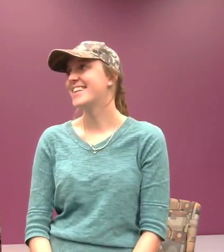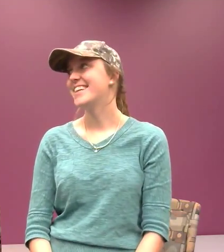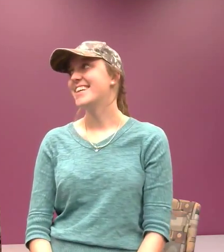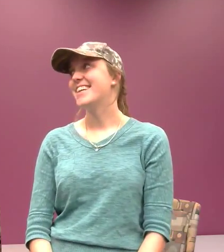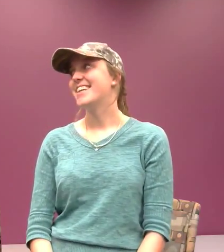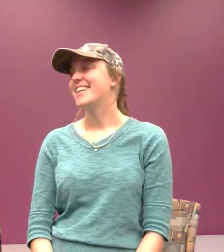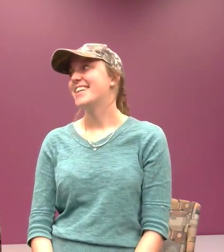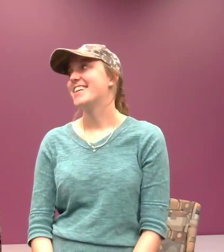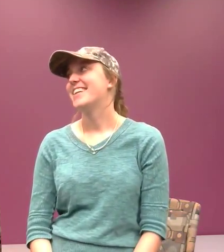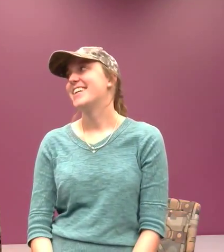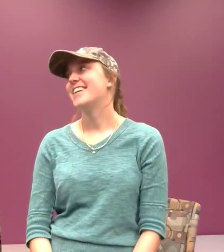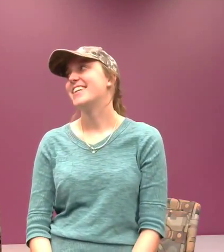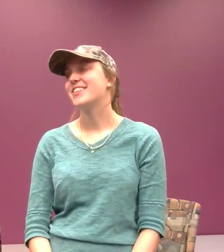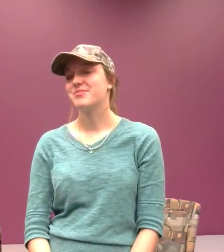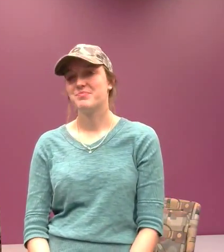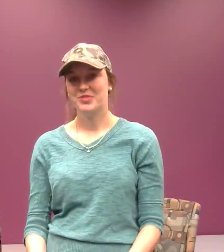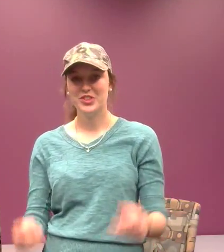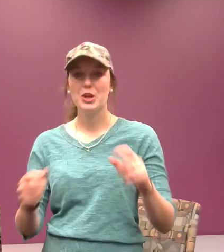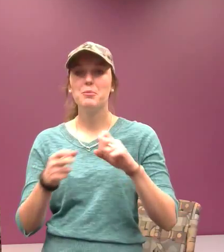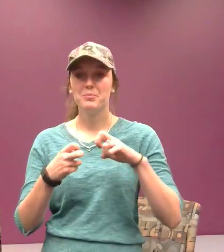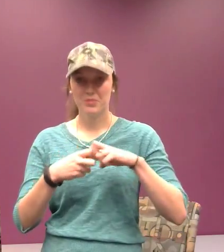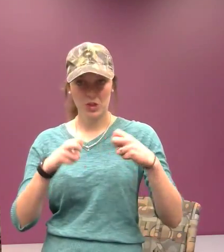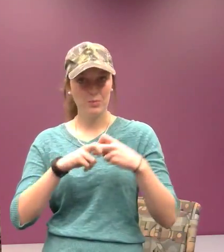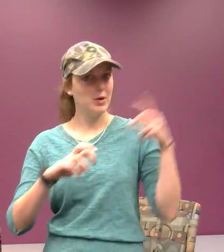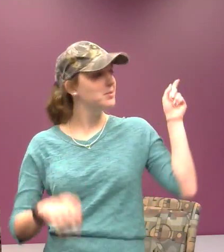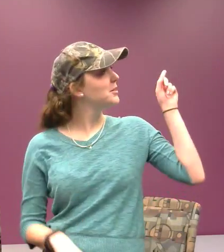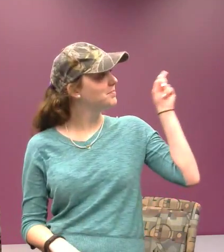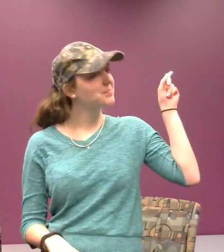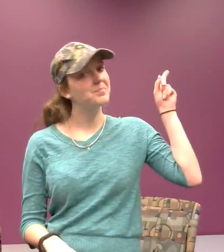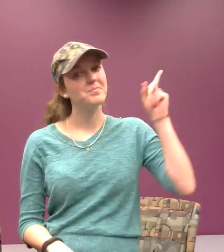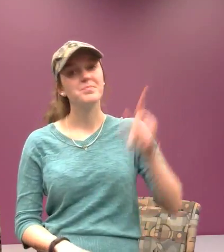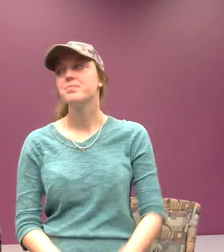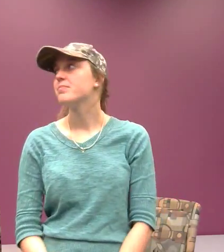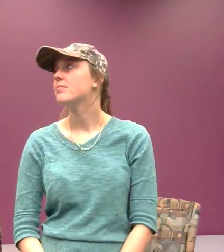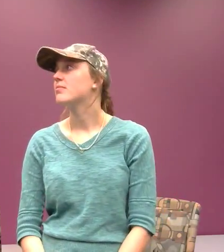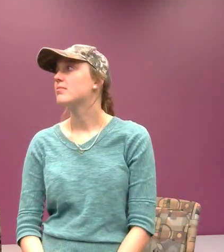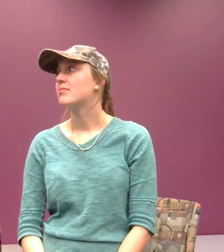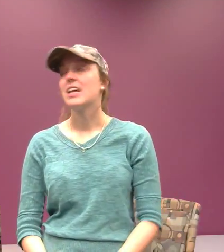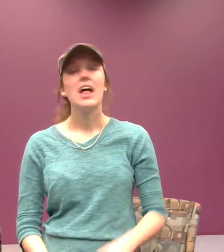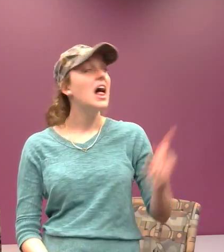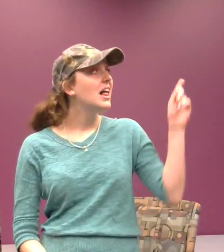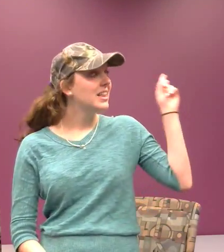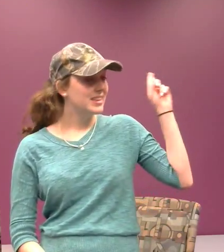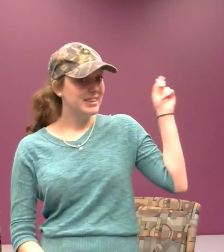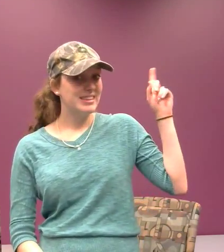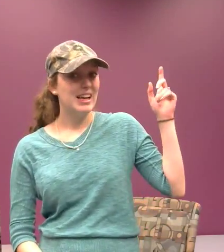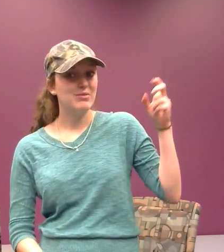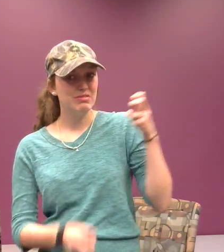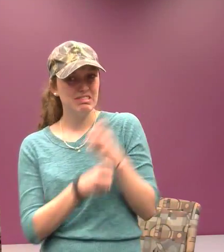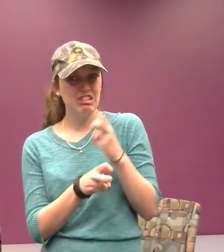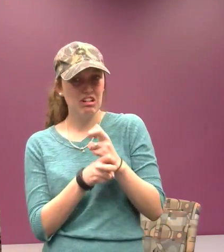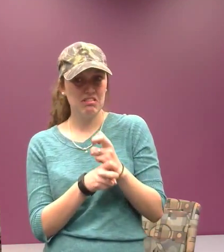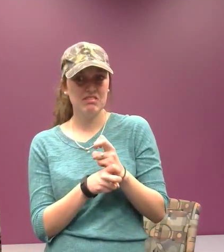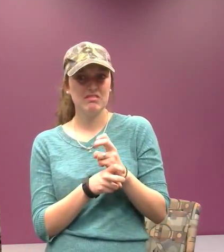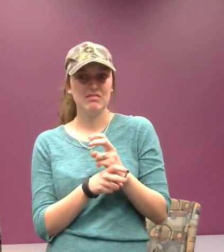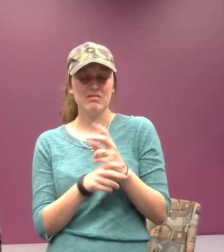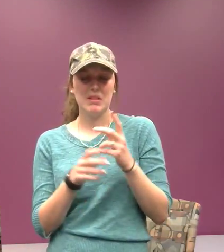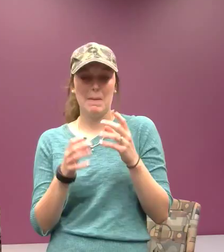Plus 6. Now, this one's going to be a handful here to keep track of. Because we're going to have to